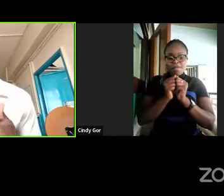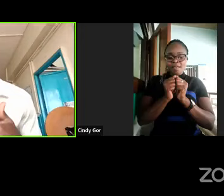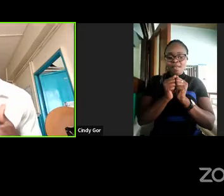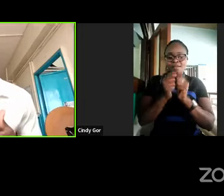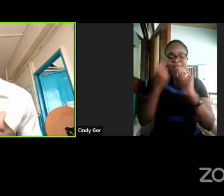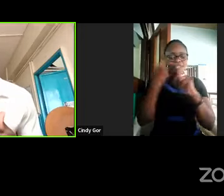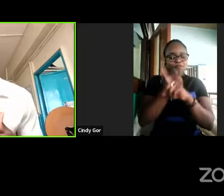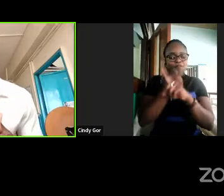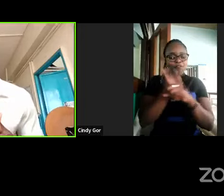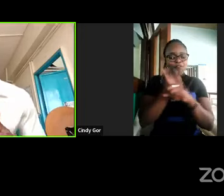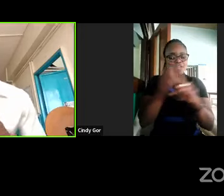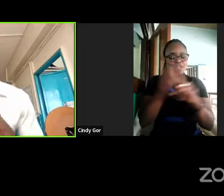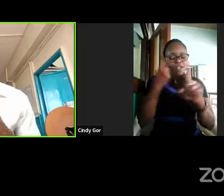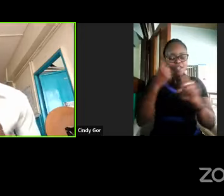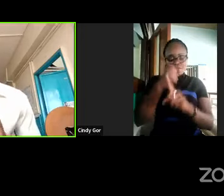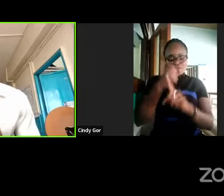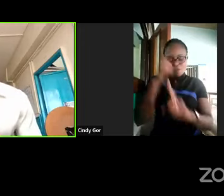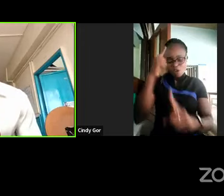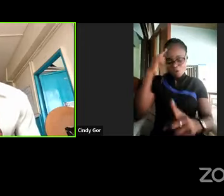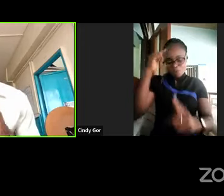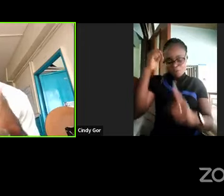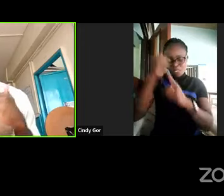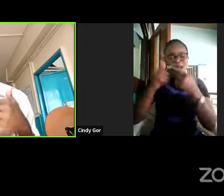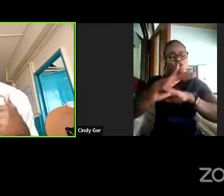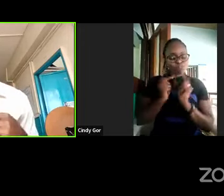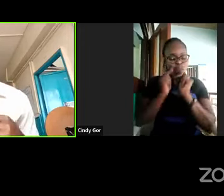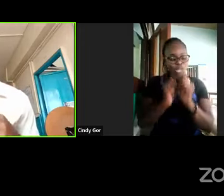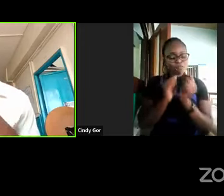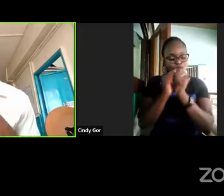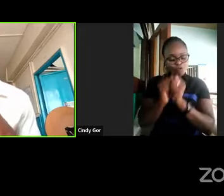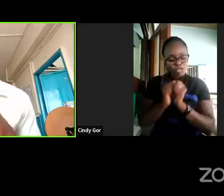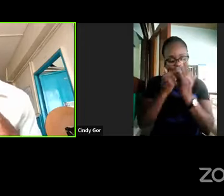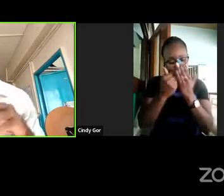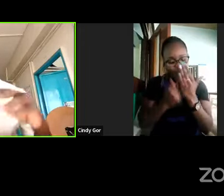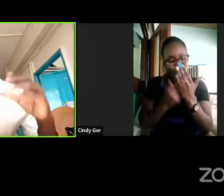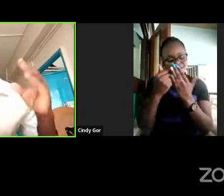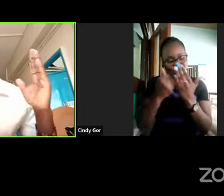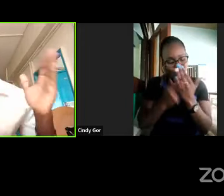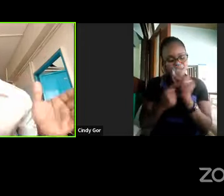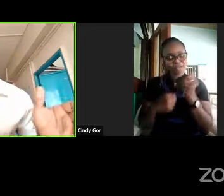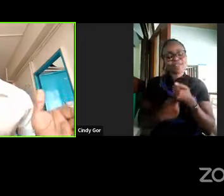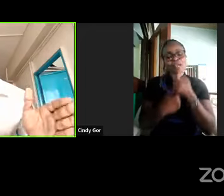is included effectively. We shall be able to ensure that we are having programs that